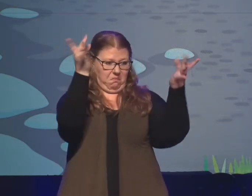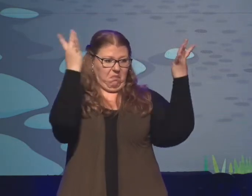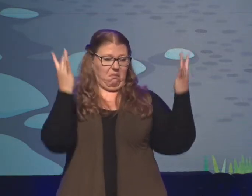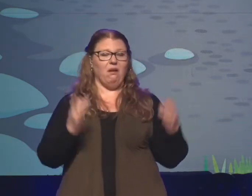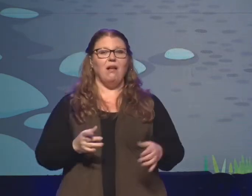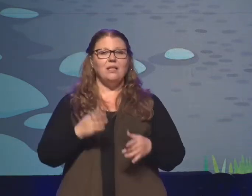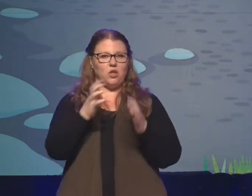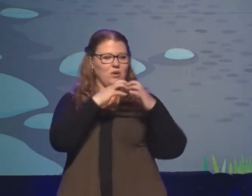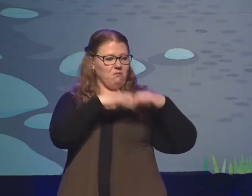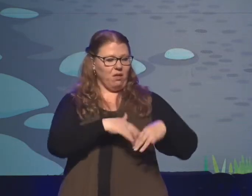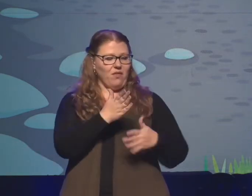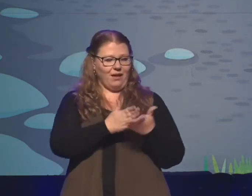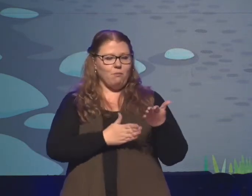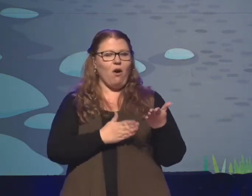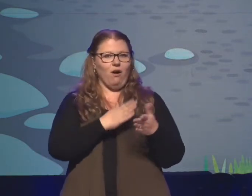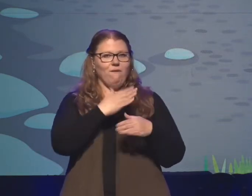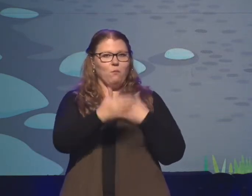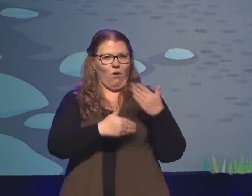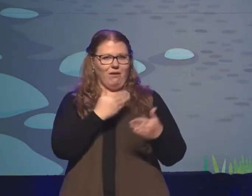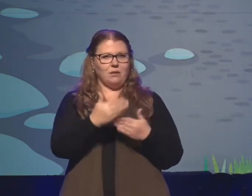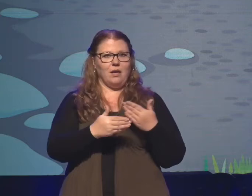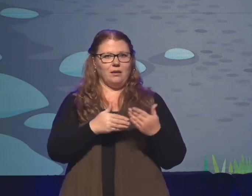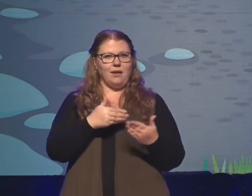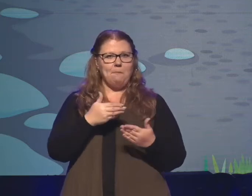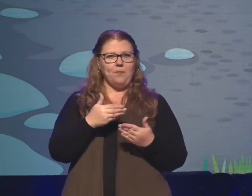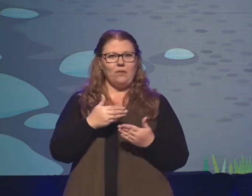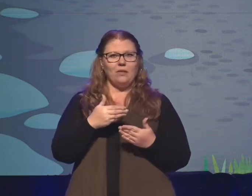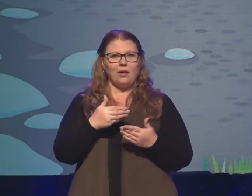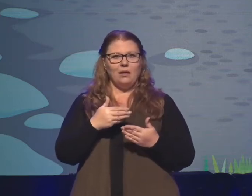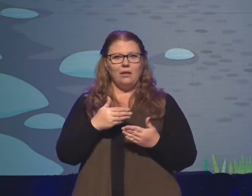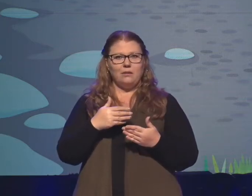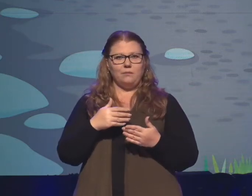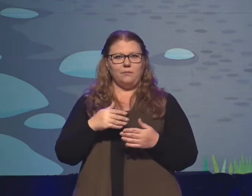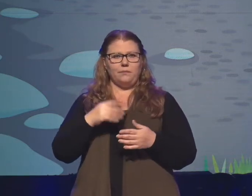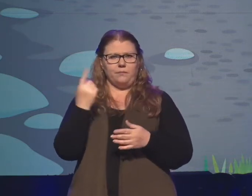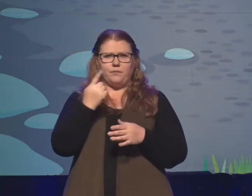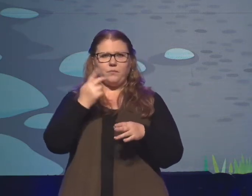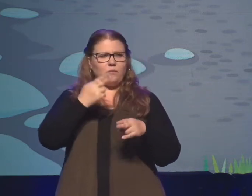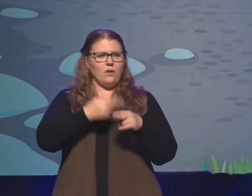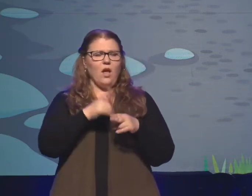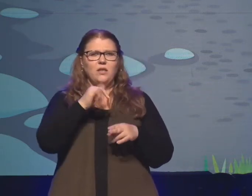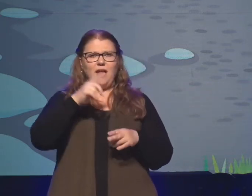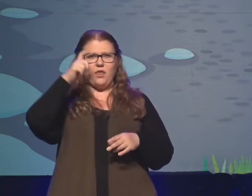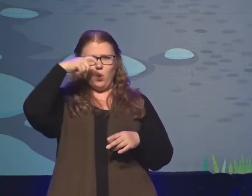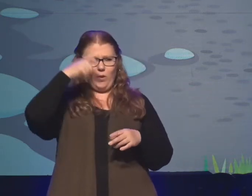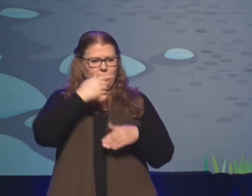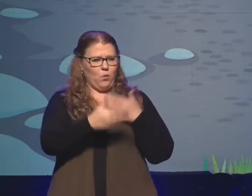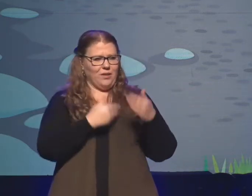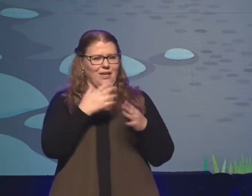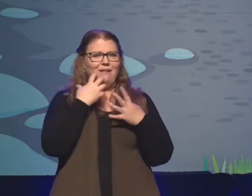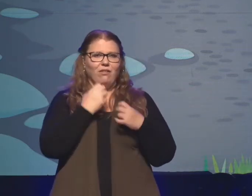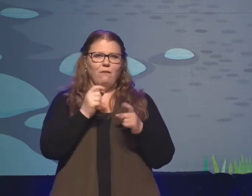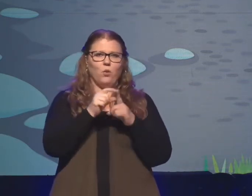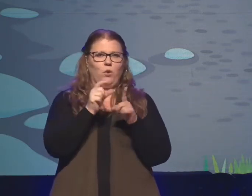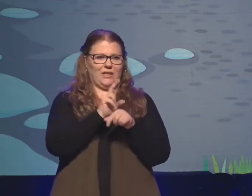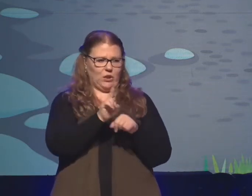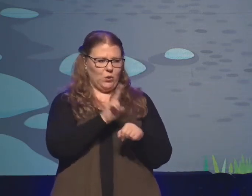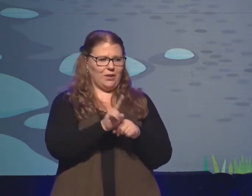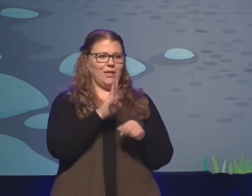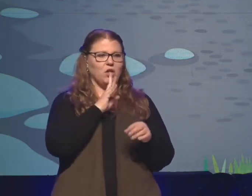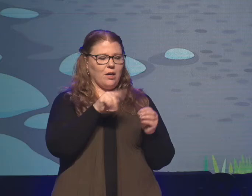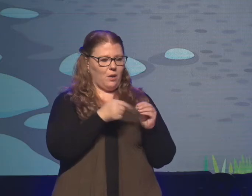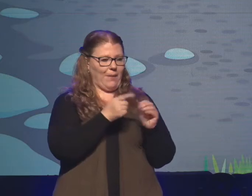deconstruction is a part of a process. Father Richard Rohr calls this process the wisdom process, and I love the words he uses. He talks about